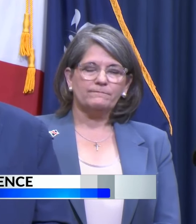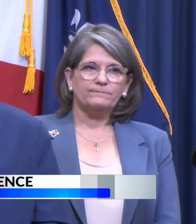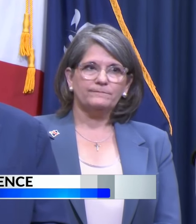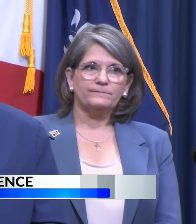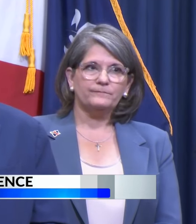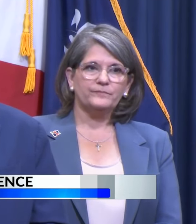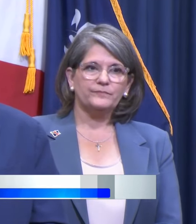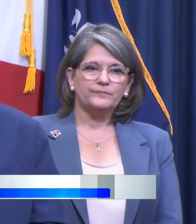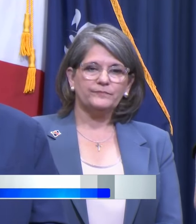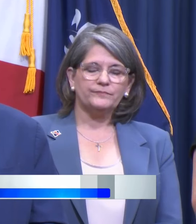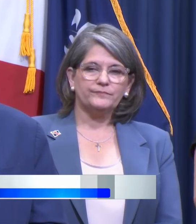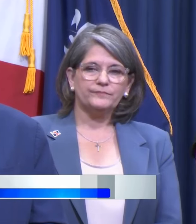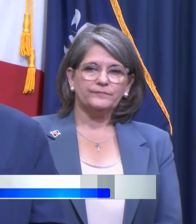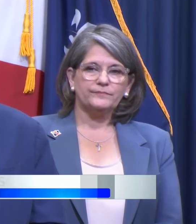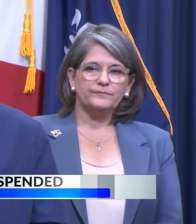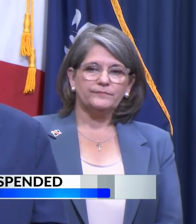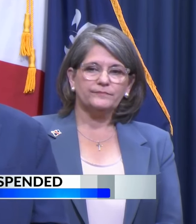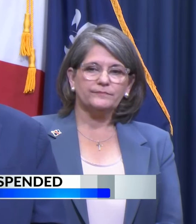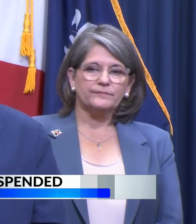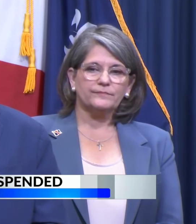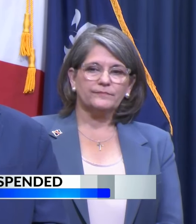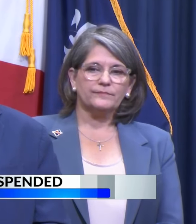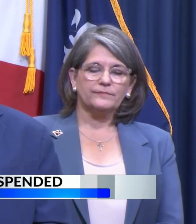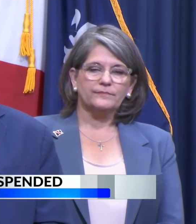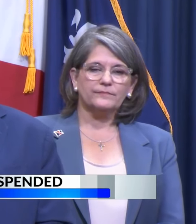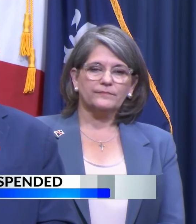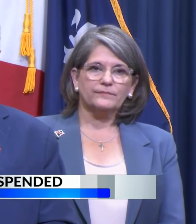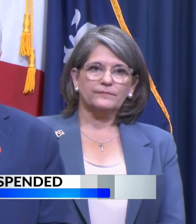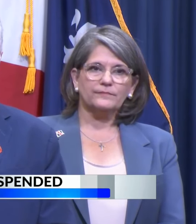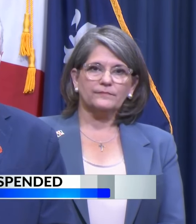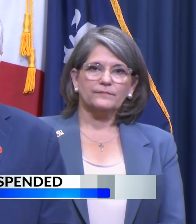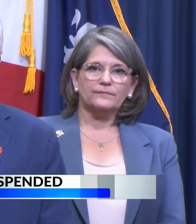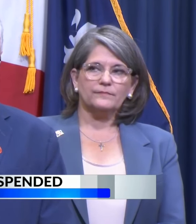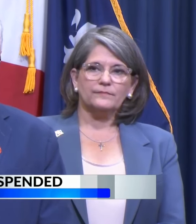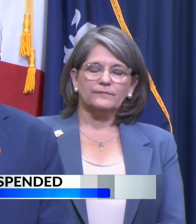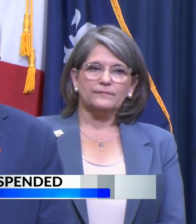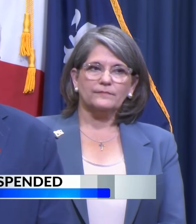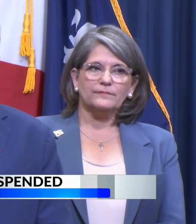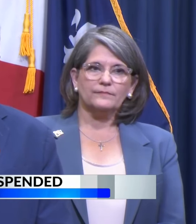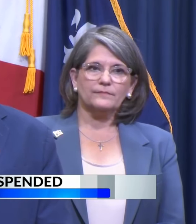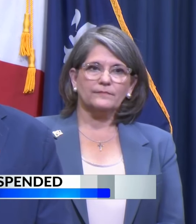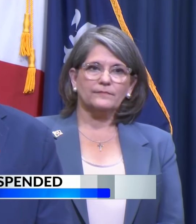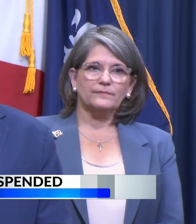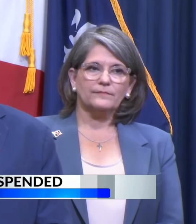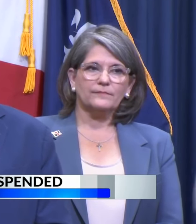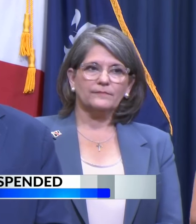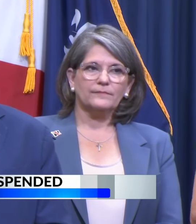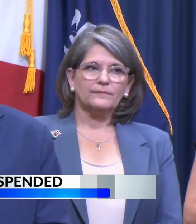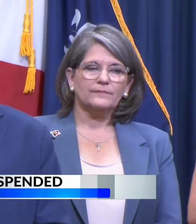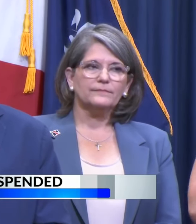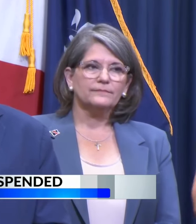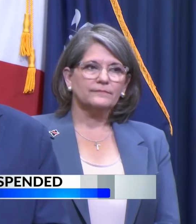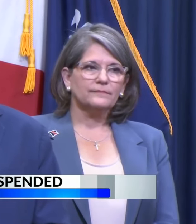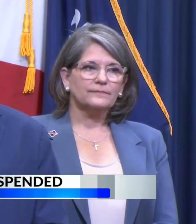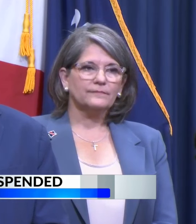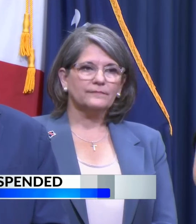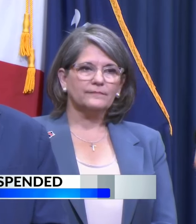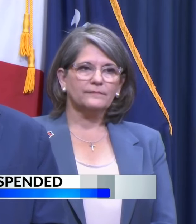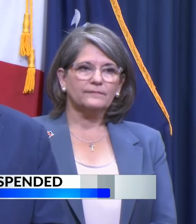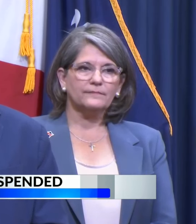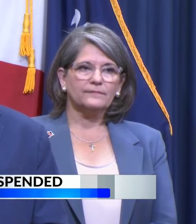hope to open at noon on Thursday. We have about 5,000 students, residential students on campus. They will shelter in